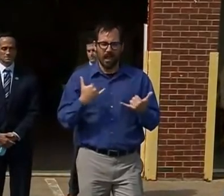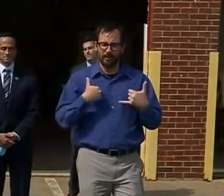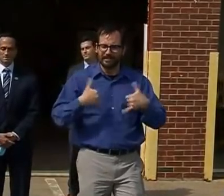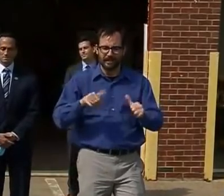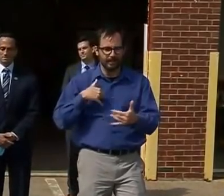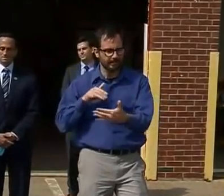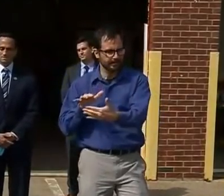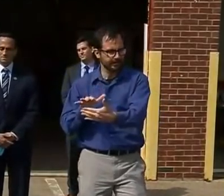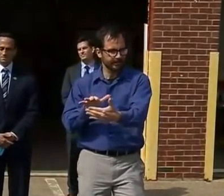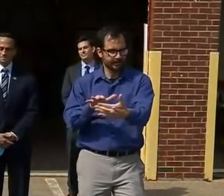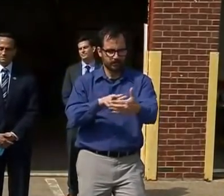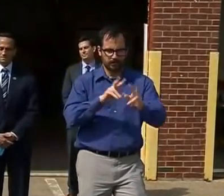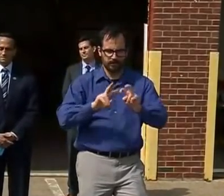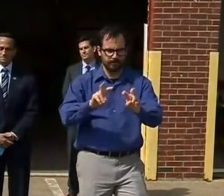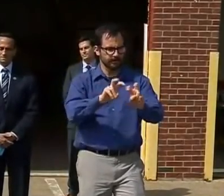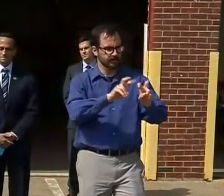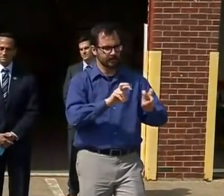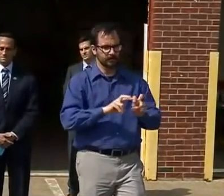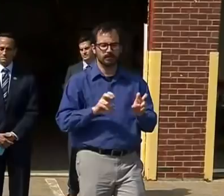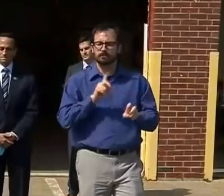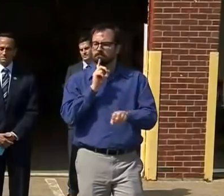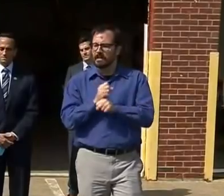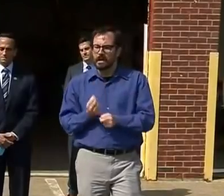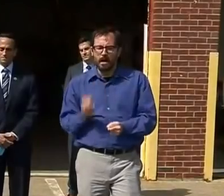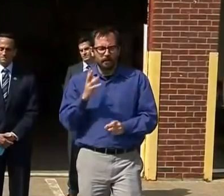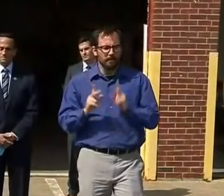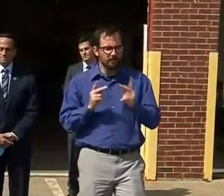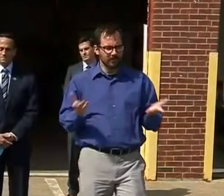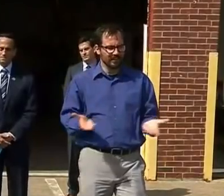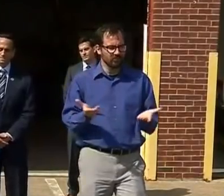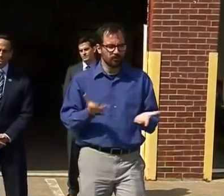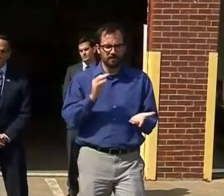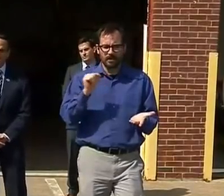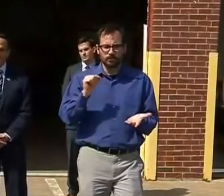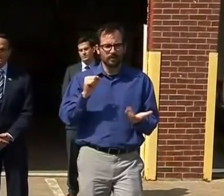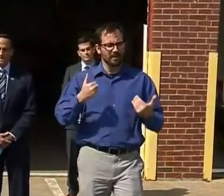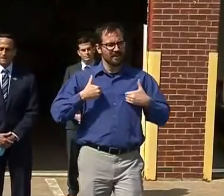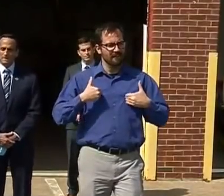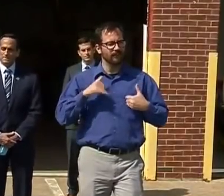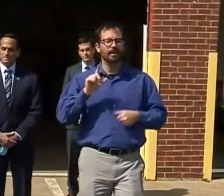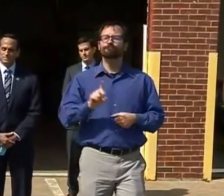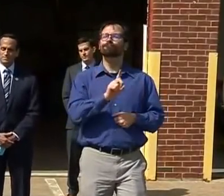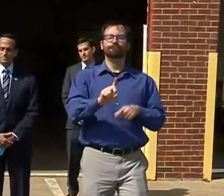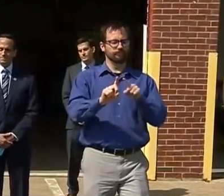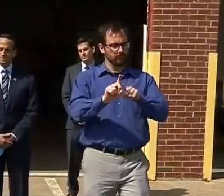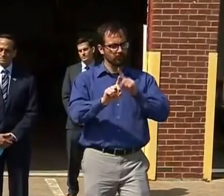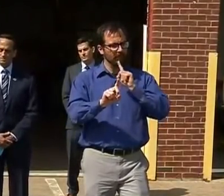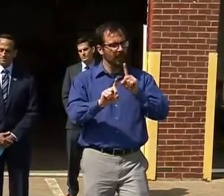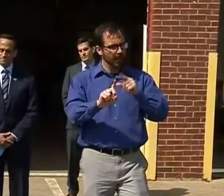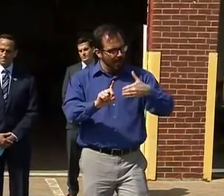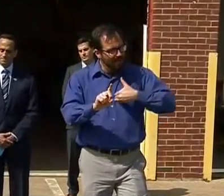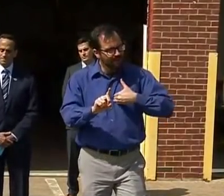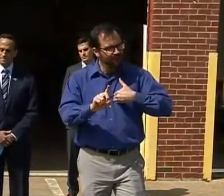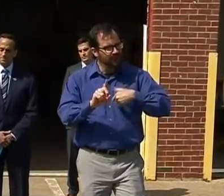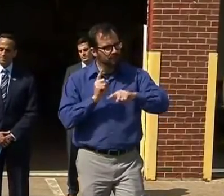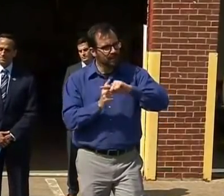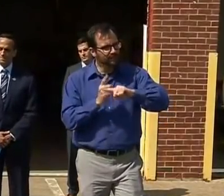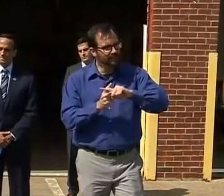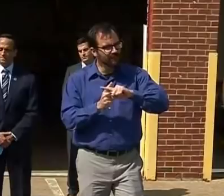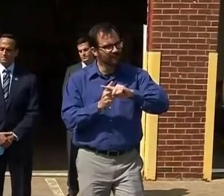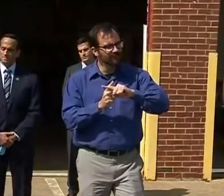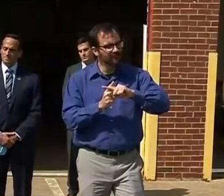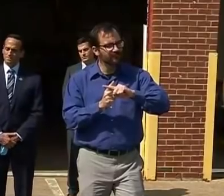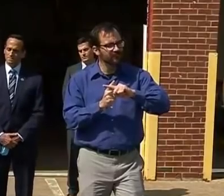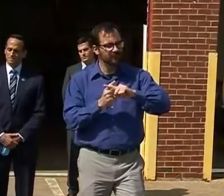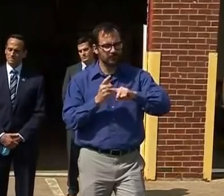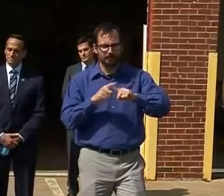here, what the actual size of the infected but not symptomatic population is. But there's no